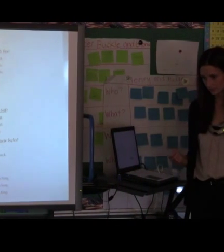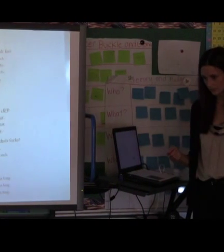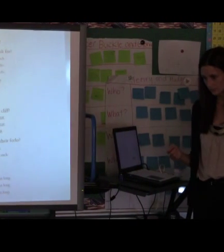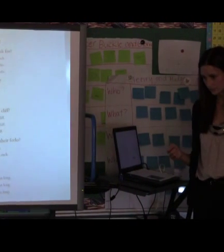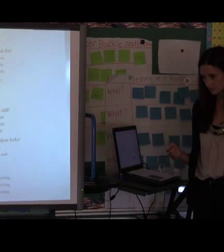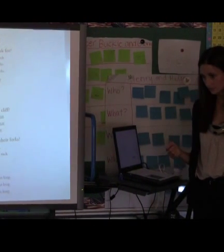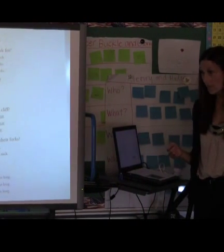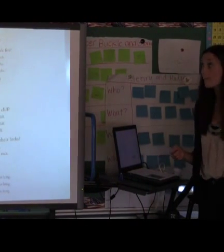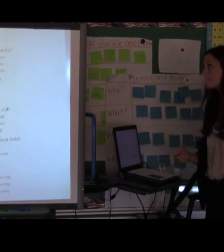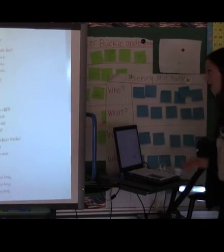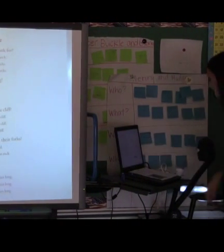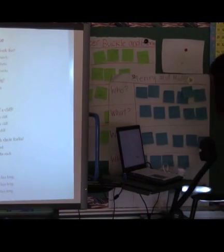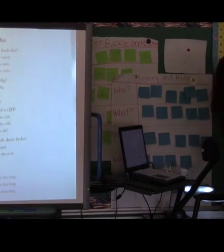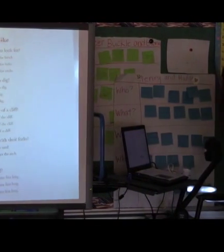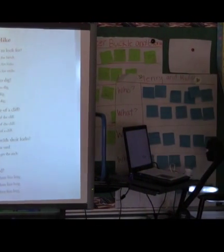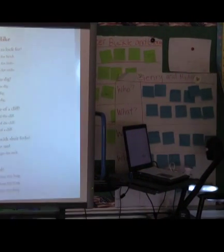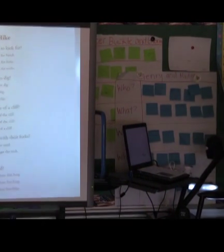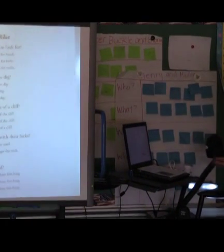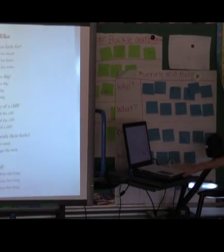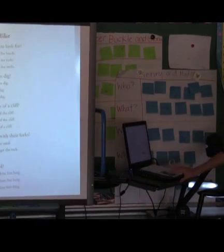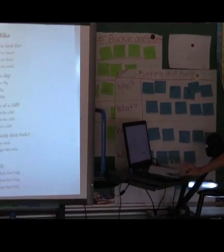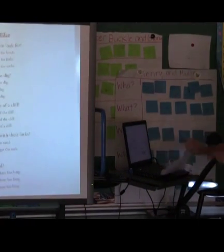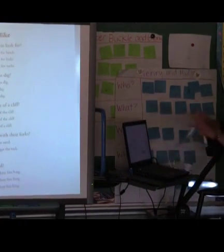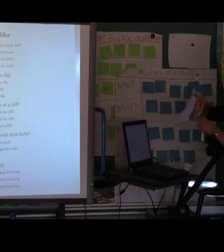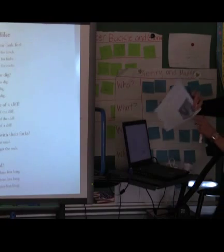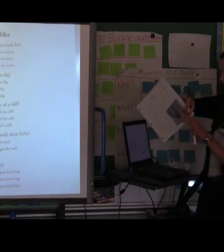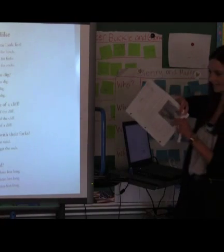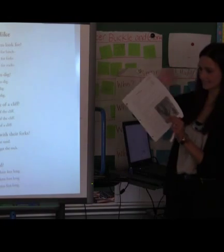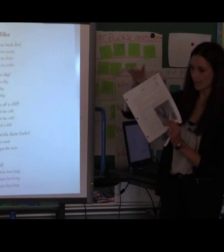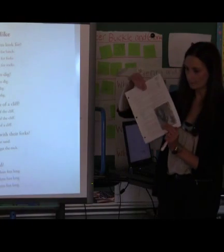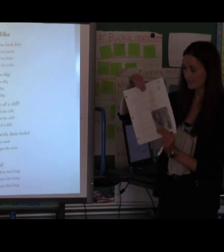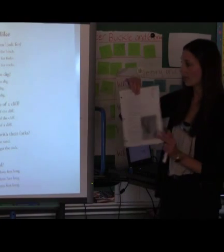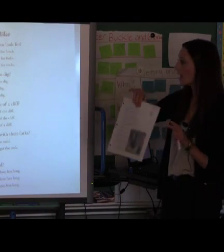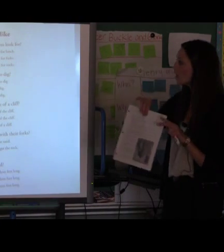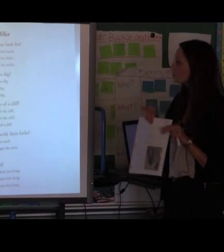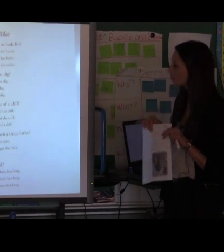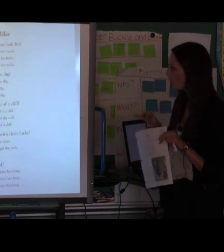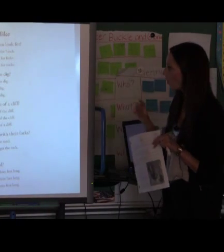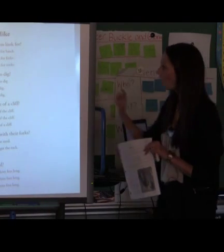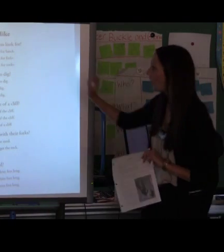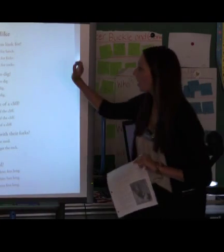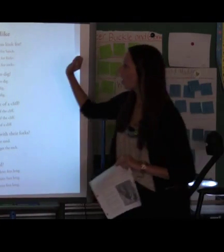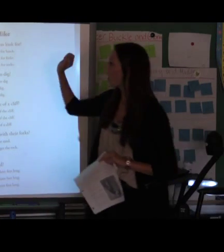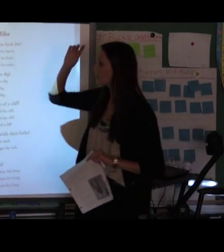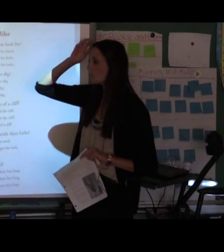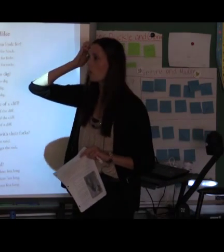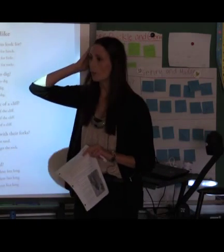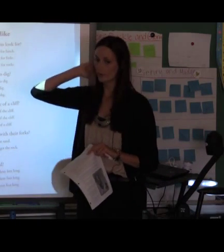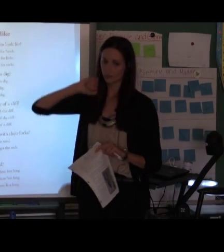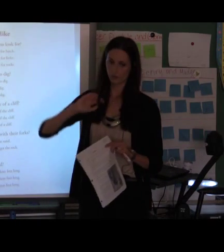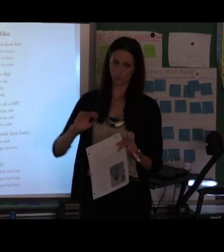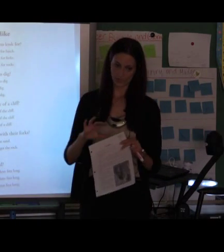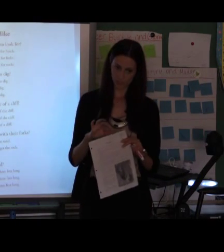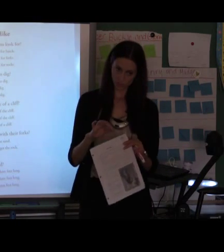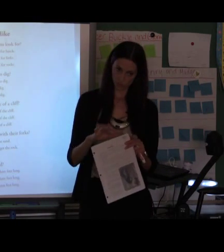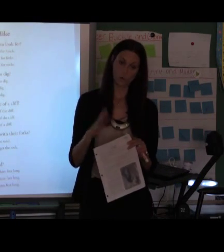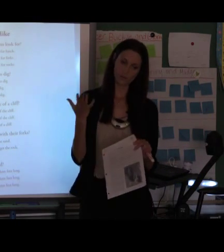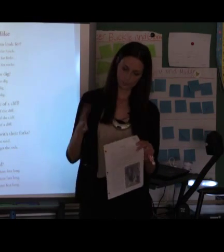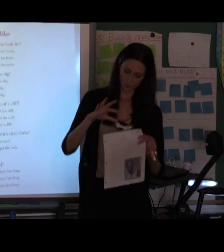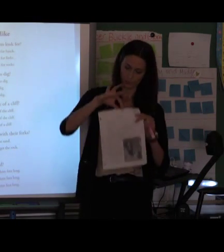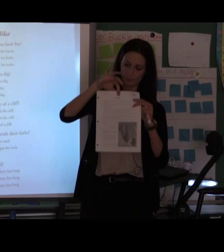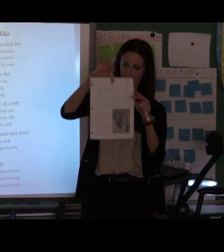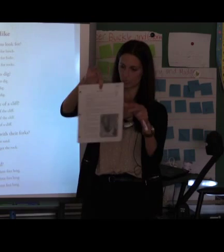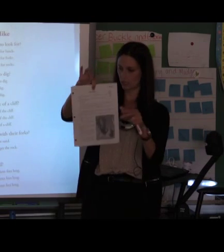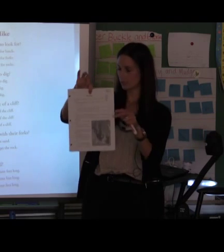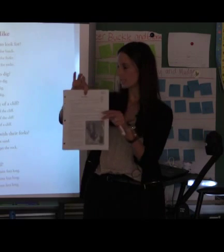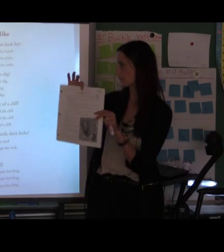Mackenzie? Back in the text, and we have the text up here. So, what we're going to do, or